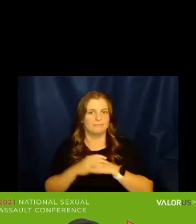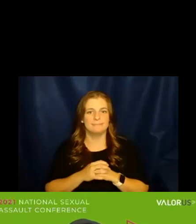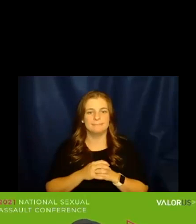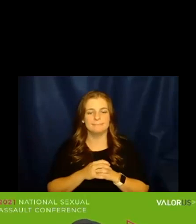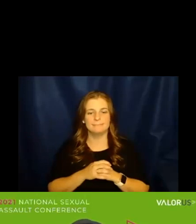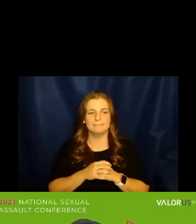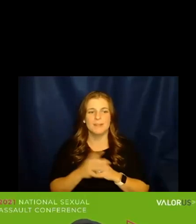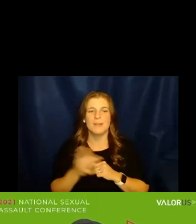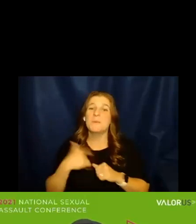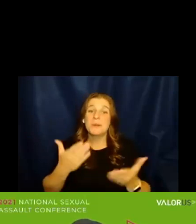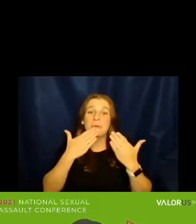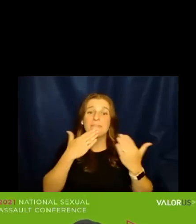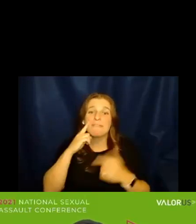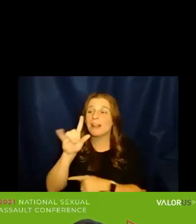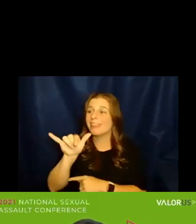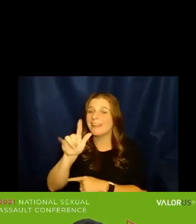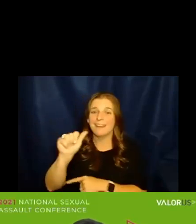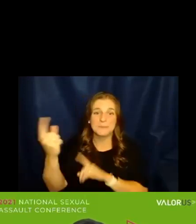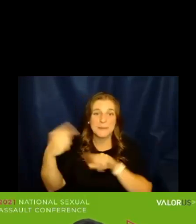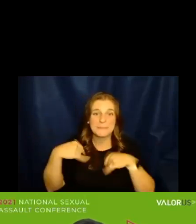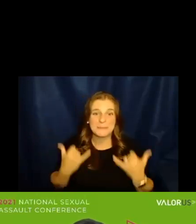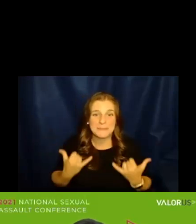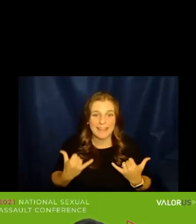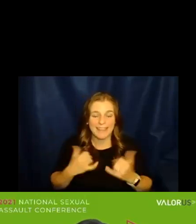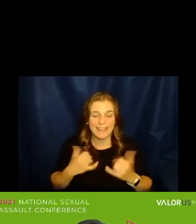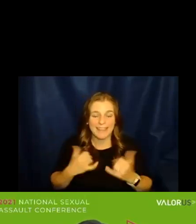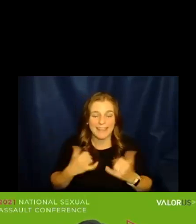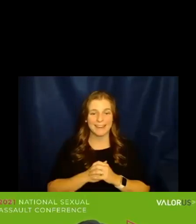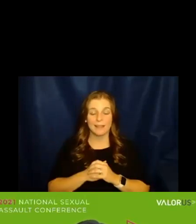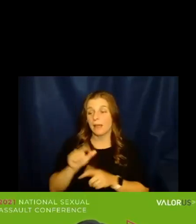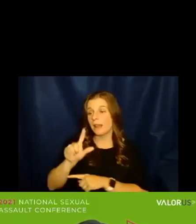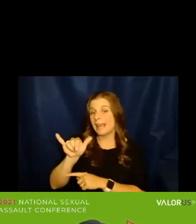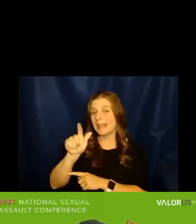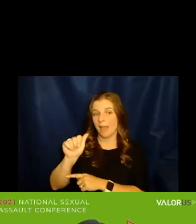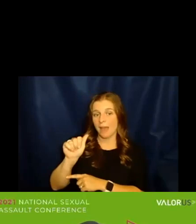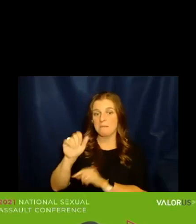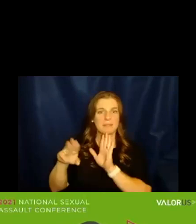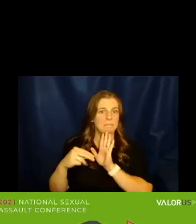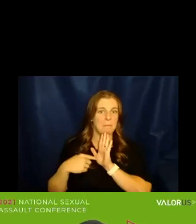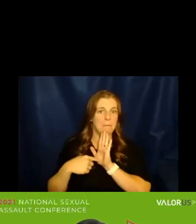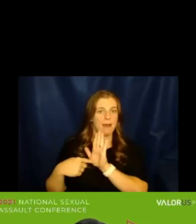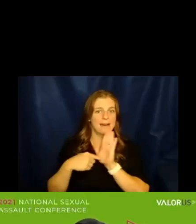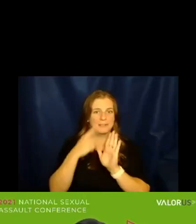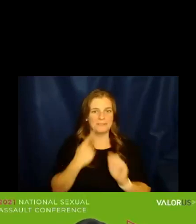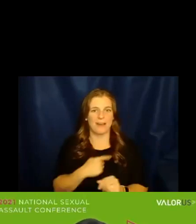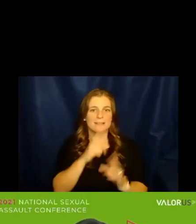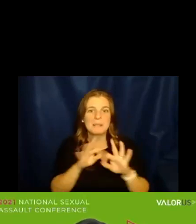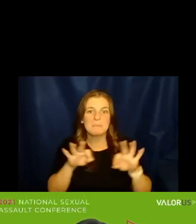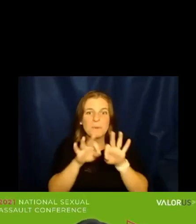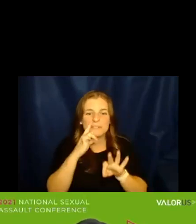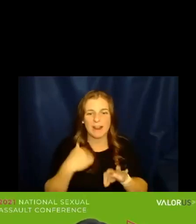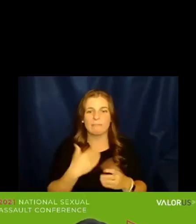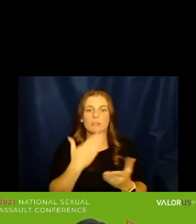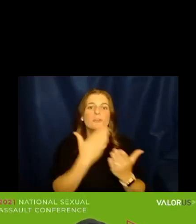We're grateful to have Lydia here today. Lydia modeled for us the importance of having good